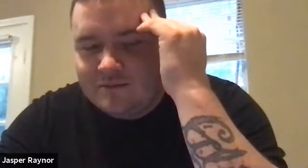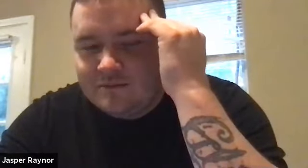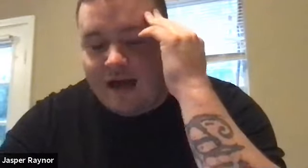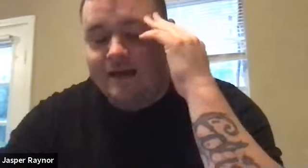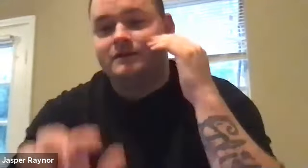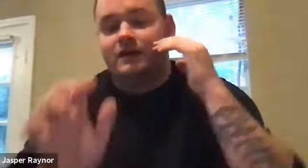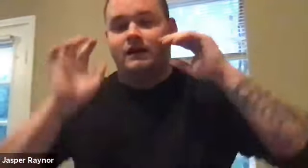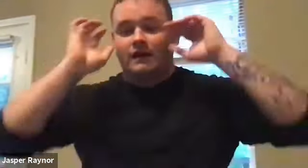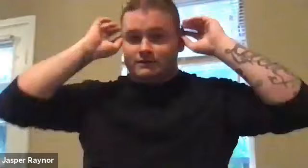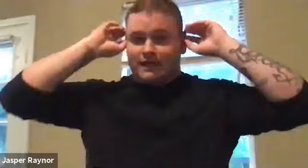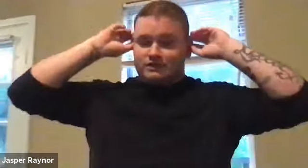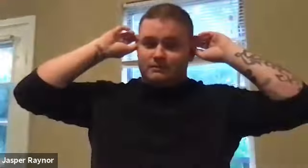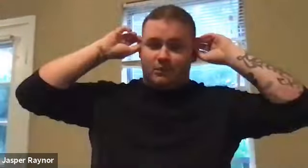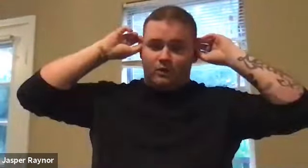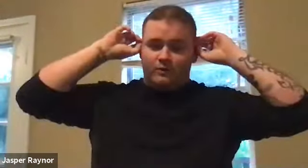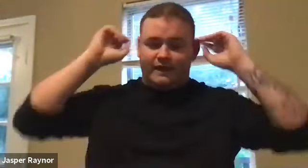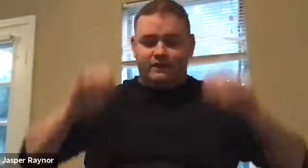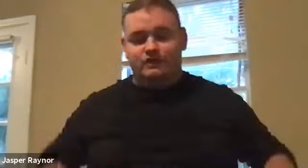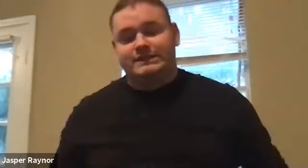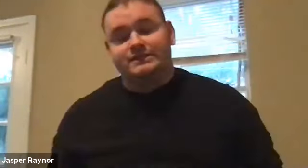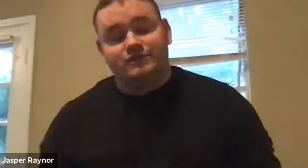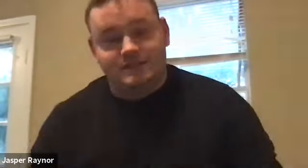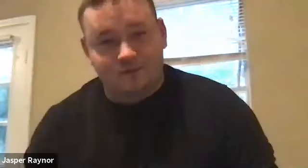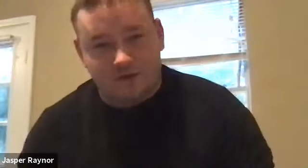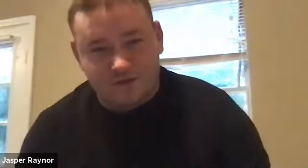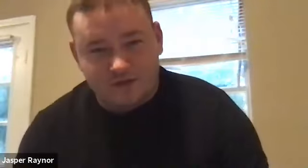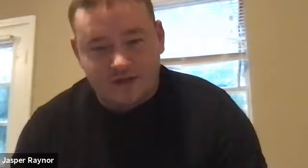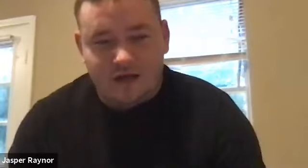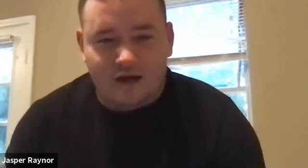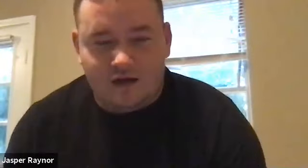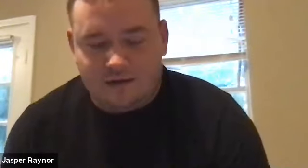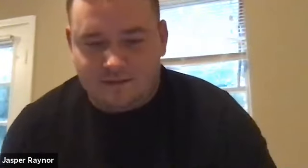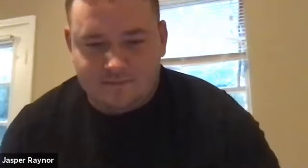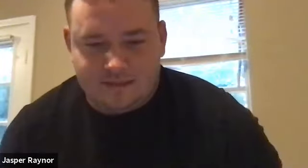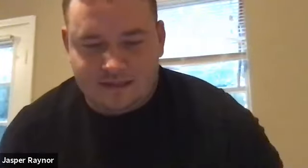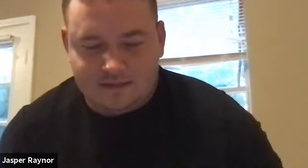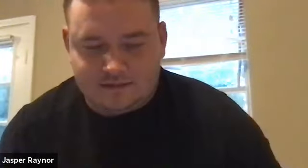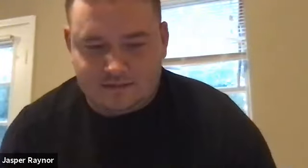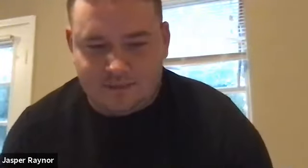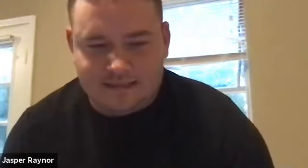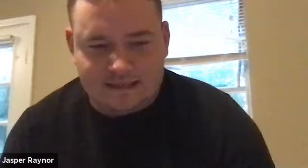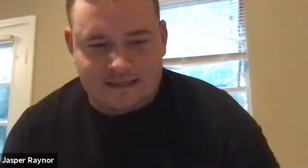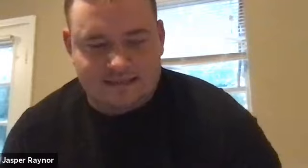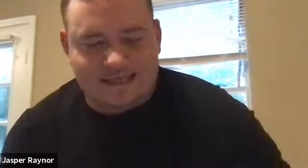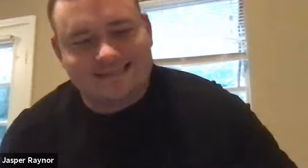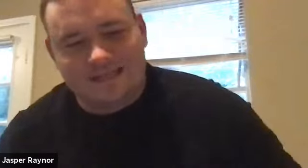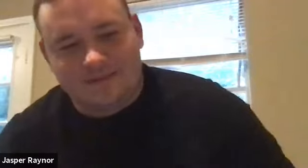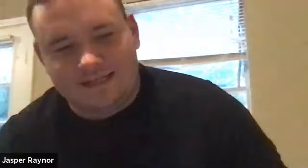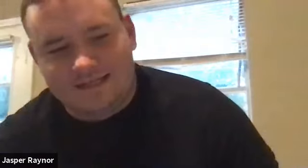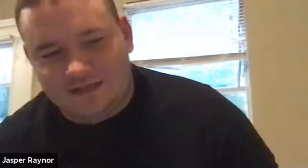Mhm. I was actually born with a neurosensorial disorder. It's basically, it's like the same thing that